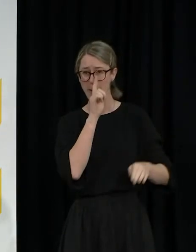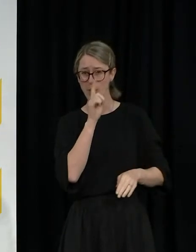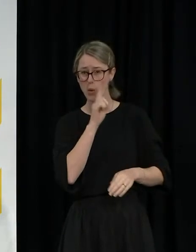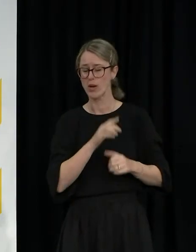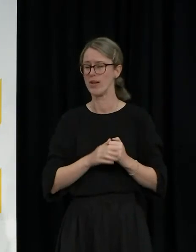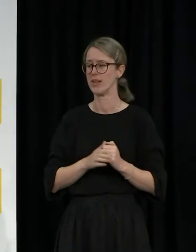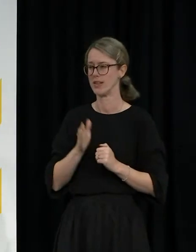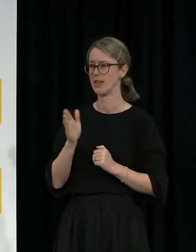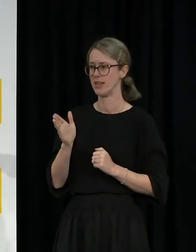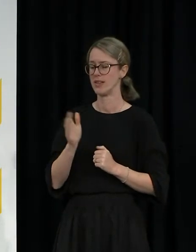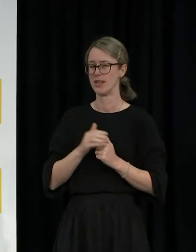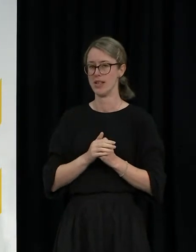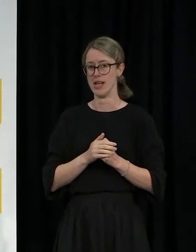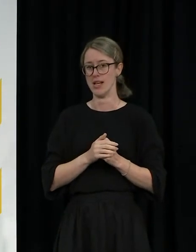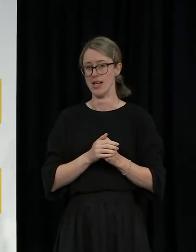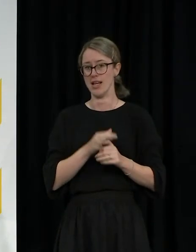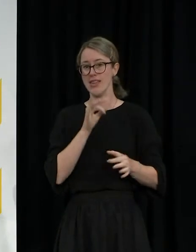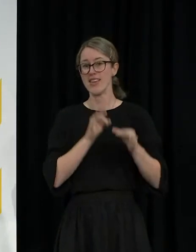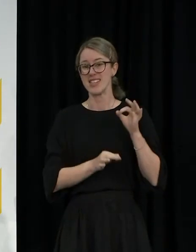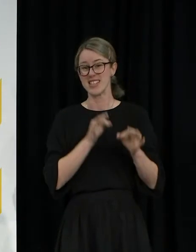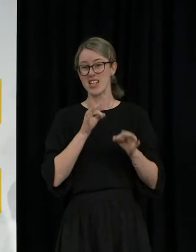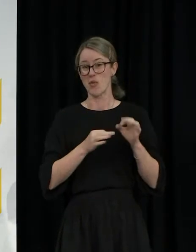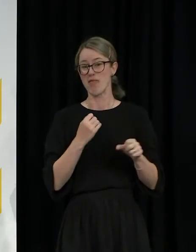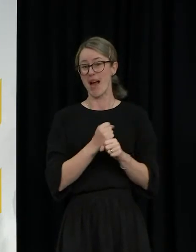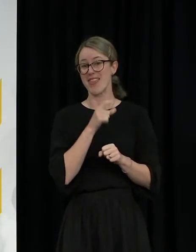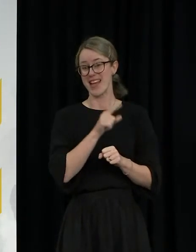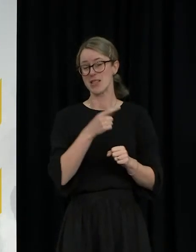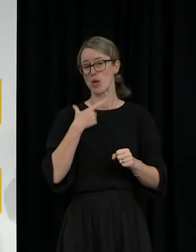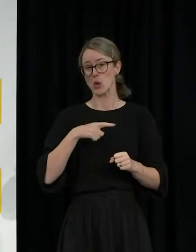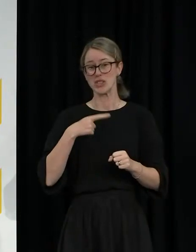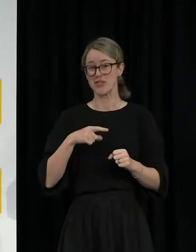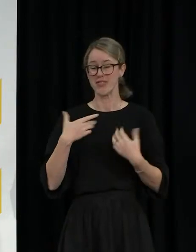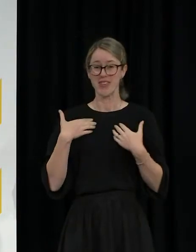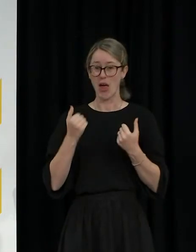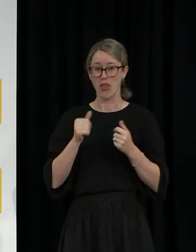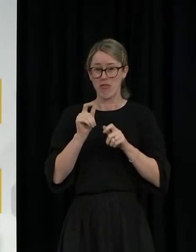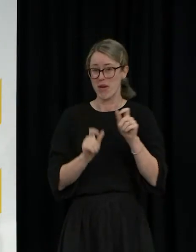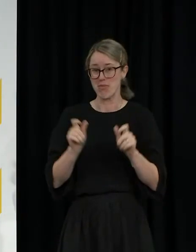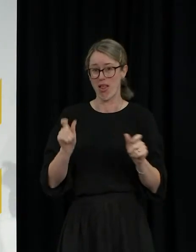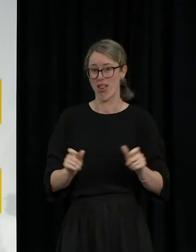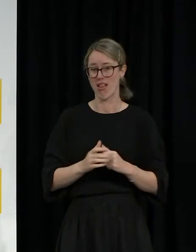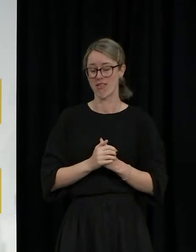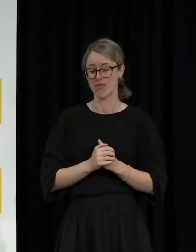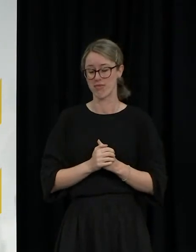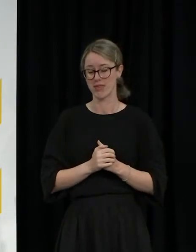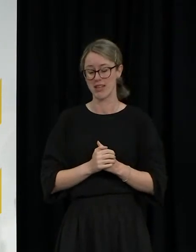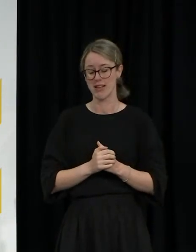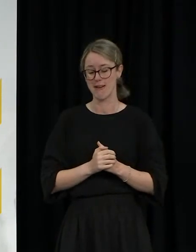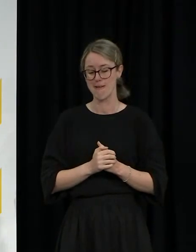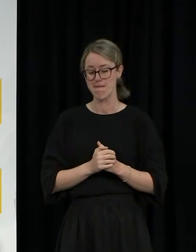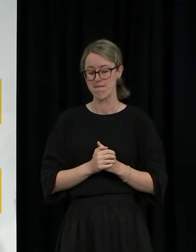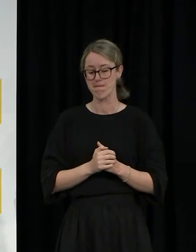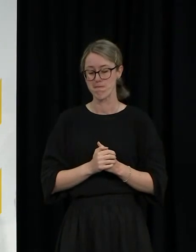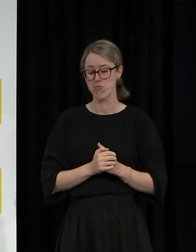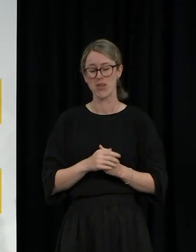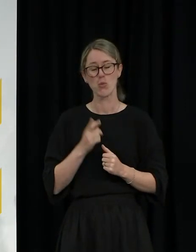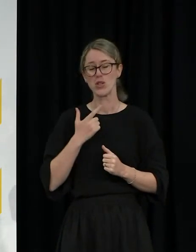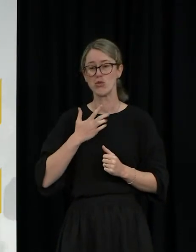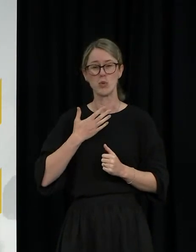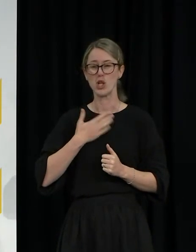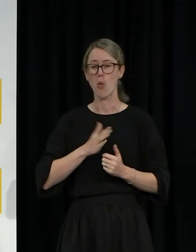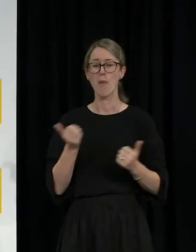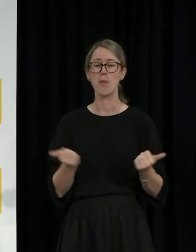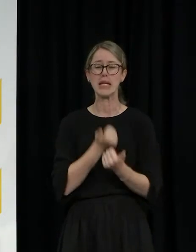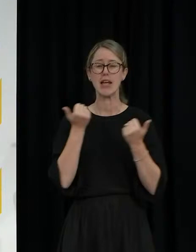the decisions that were made there were made on public health grounds. They were made to make sure that we limited travel through